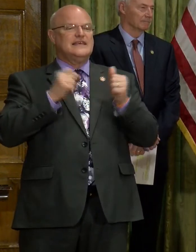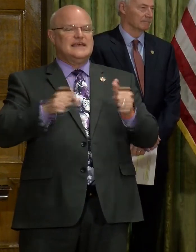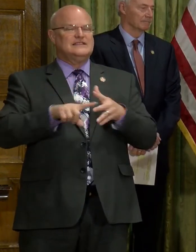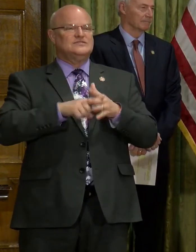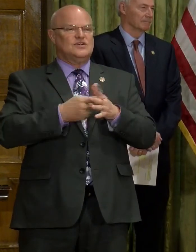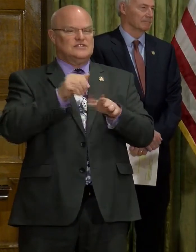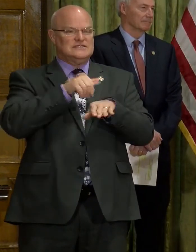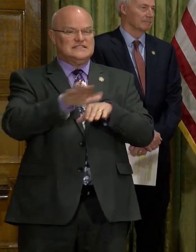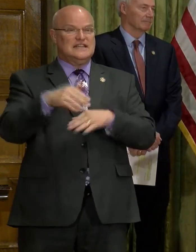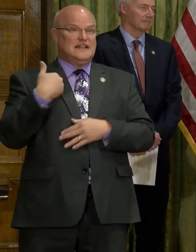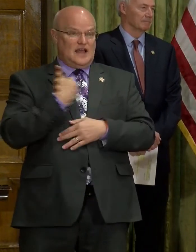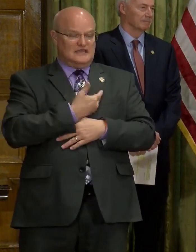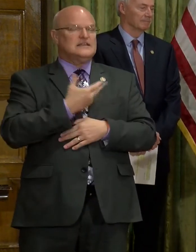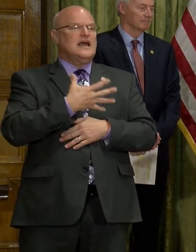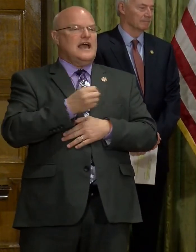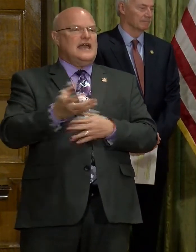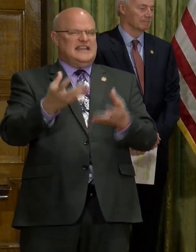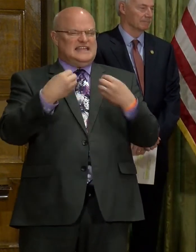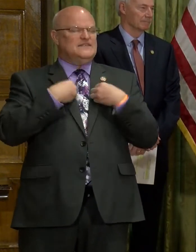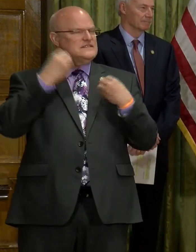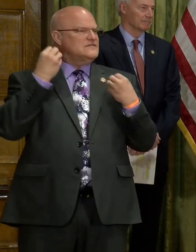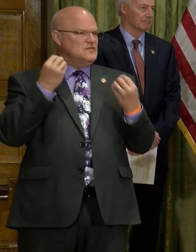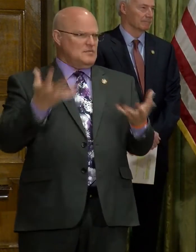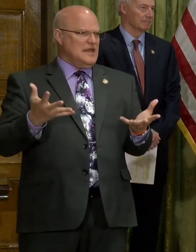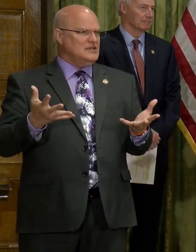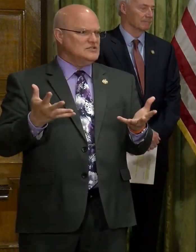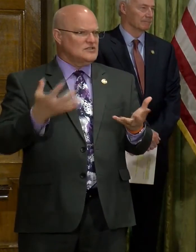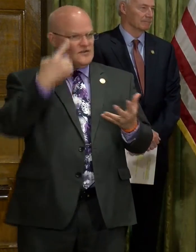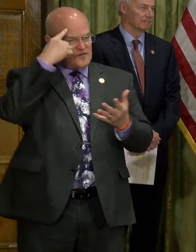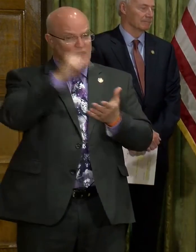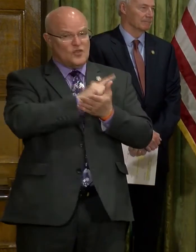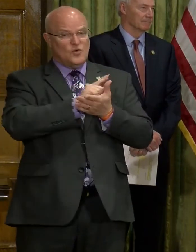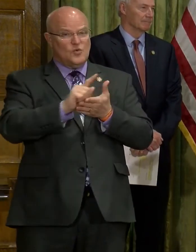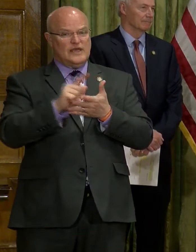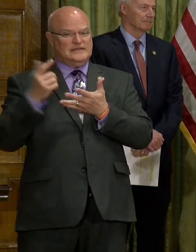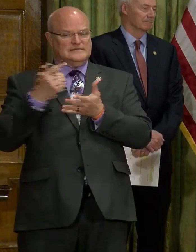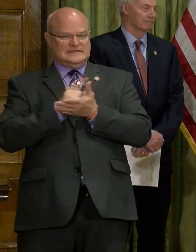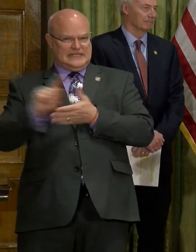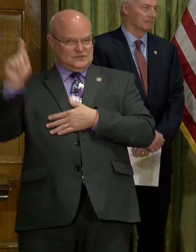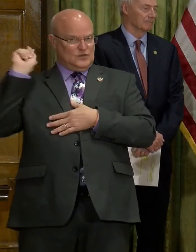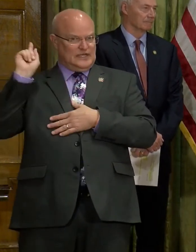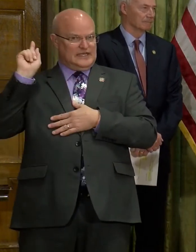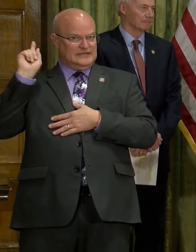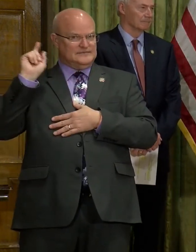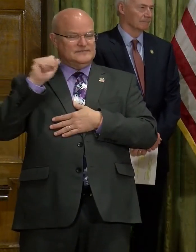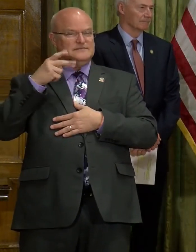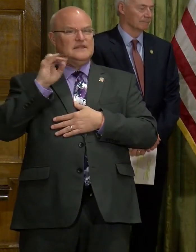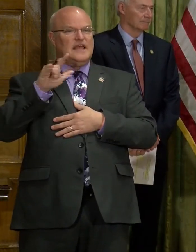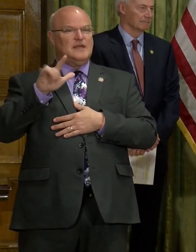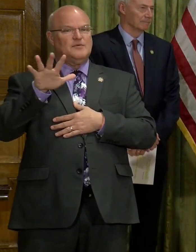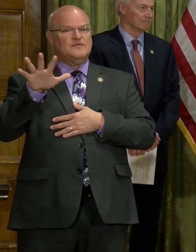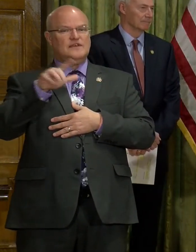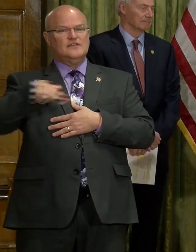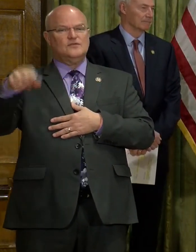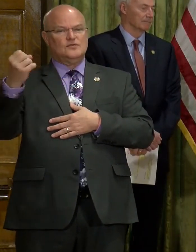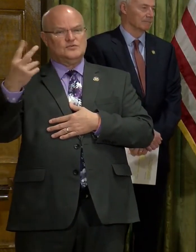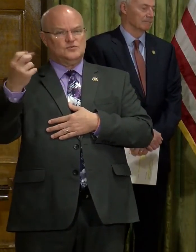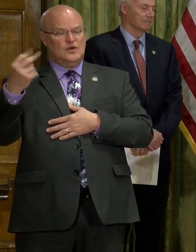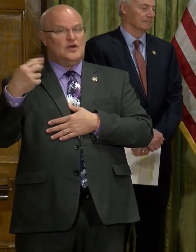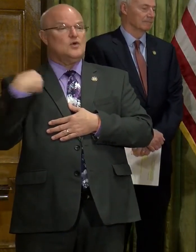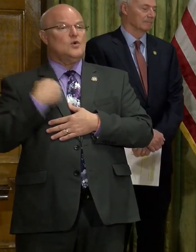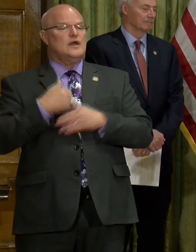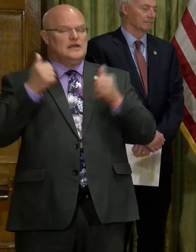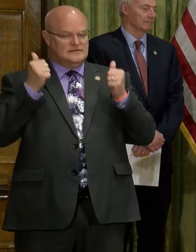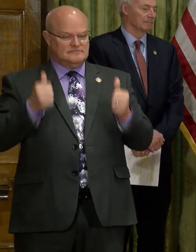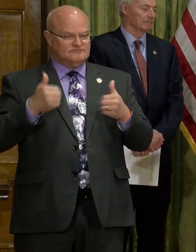start sending that to us, and they can go ahead and give us the information for the week that has already passed, the week of April 5th through April 12th, so we